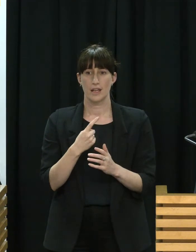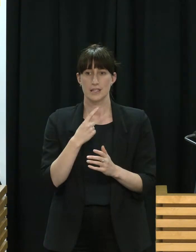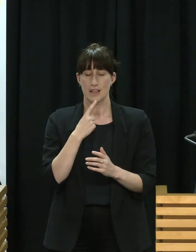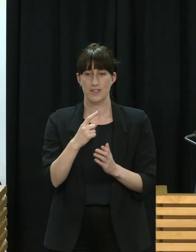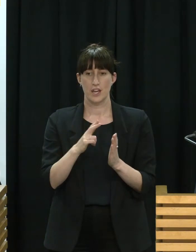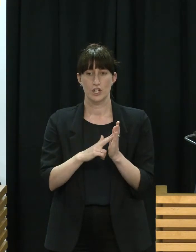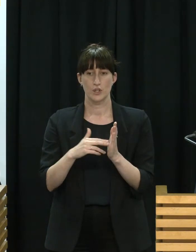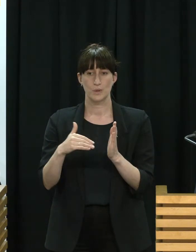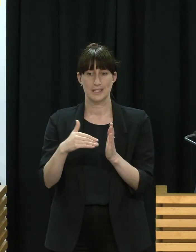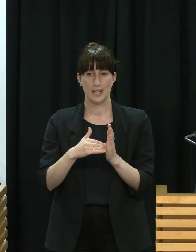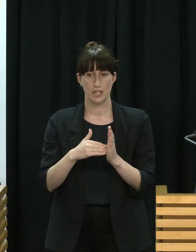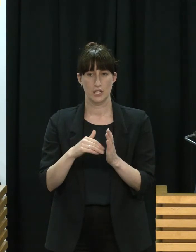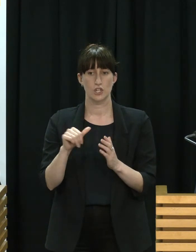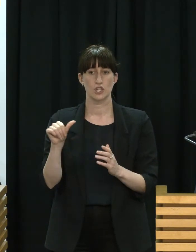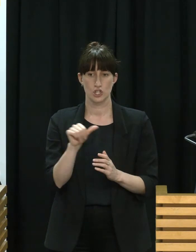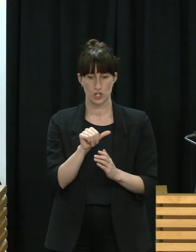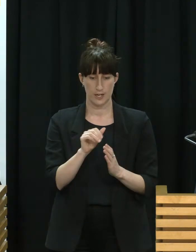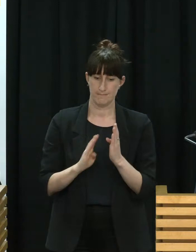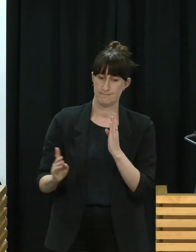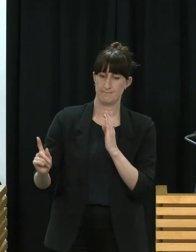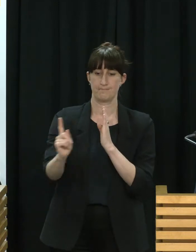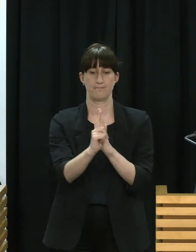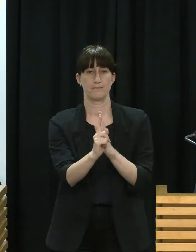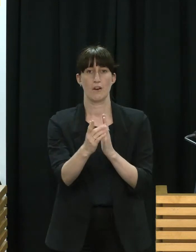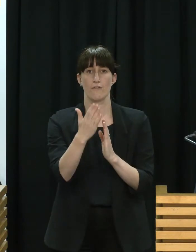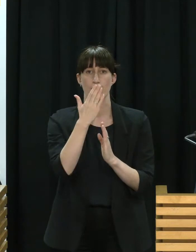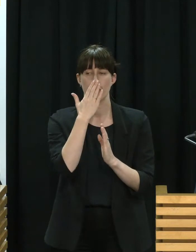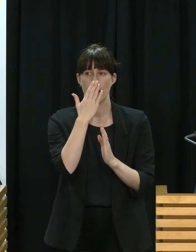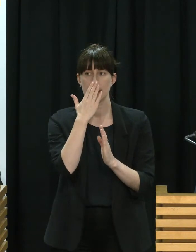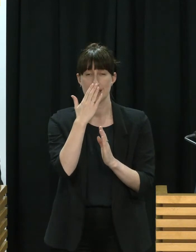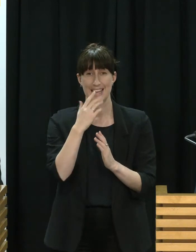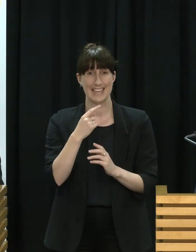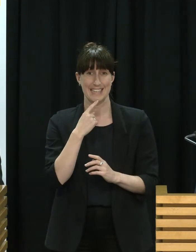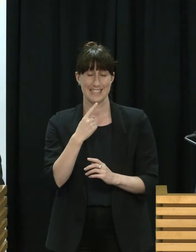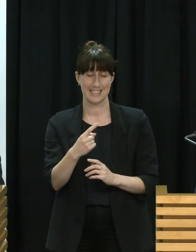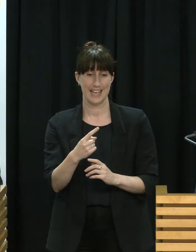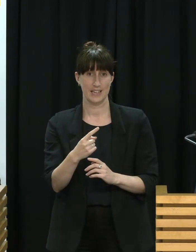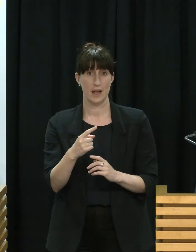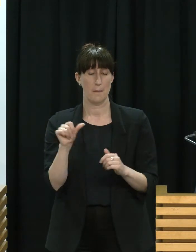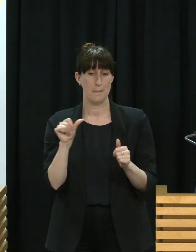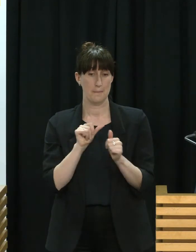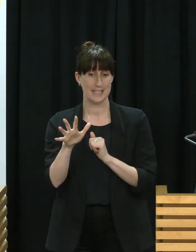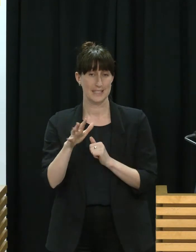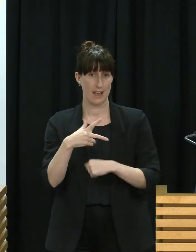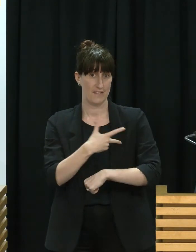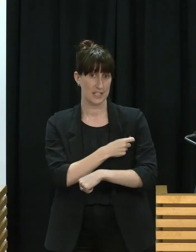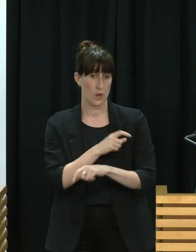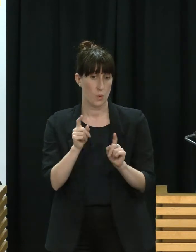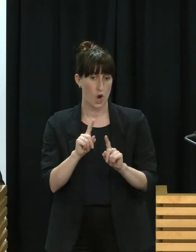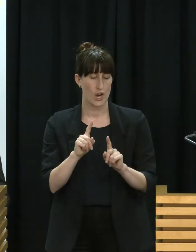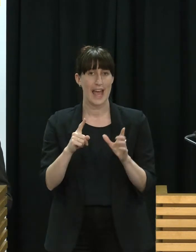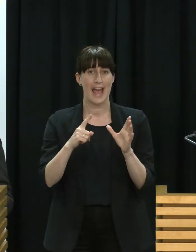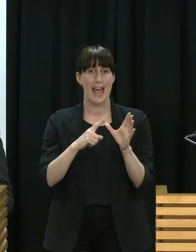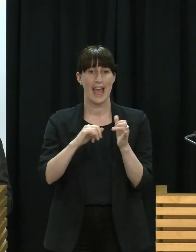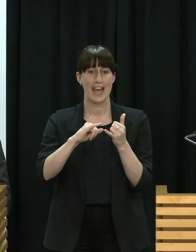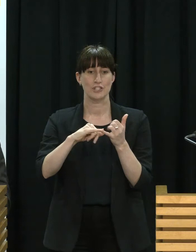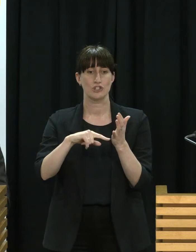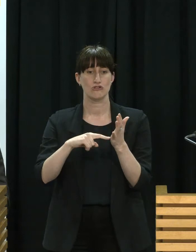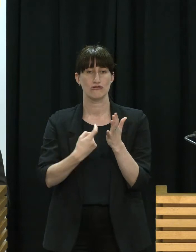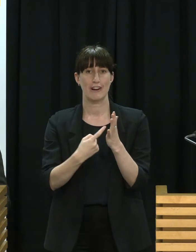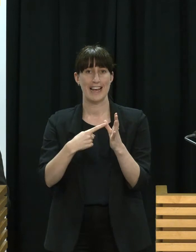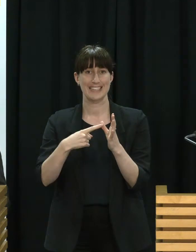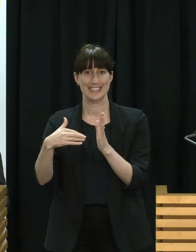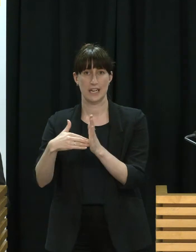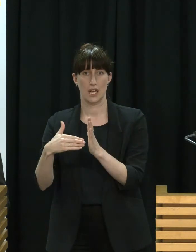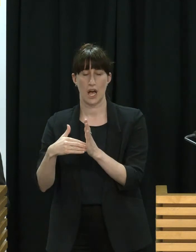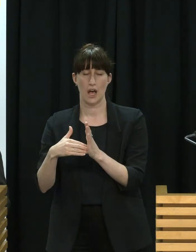rollout. He said that you meant the AstraZeneca vaccine, not Pfizer. No, I think so. You have to consider that was my comment, and consider